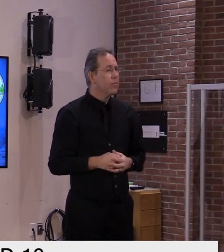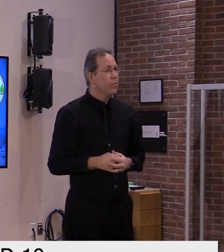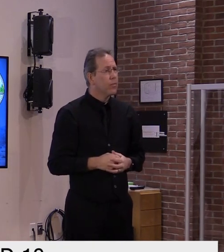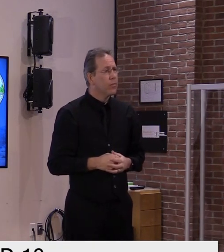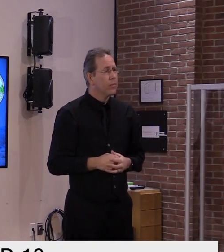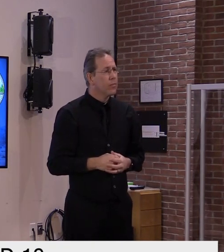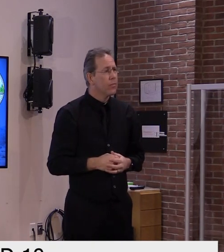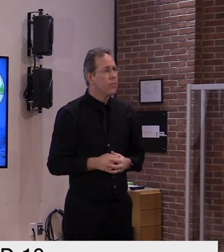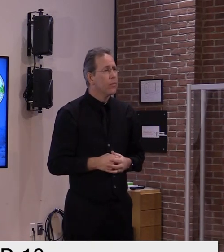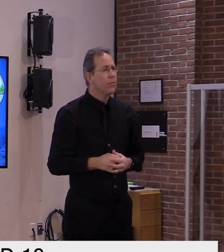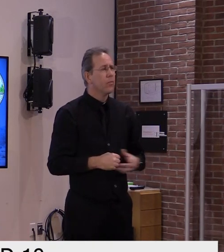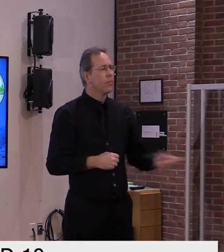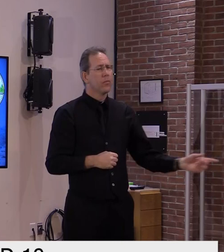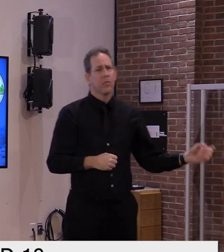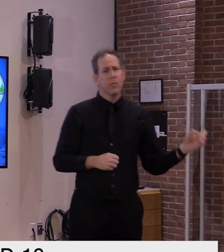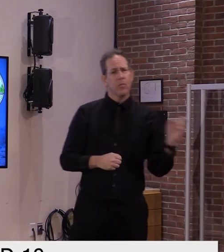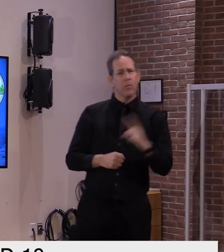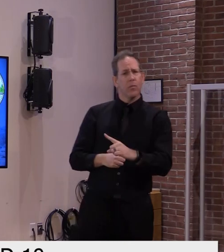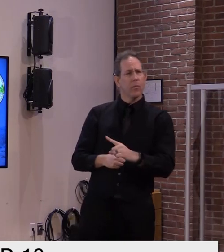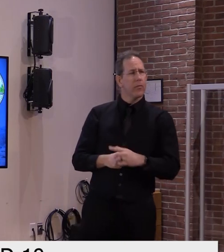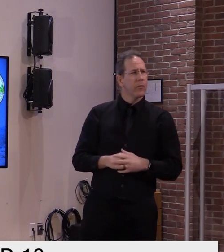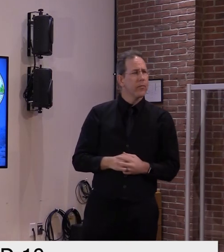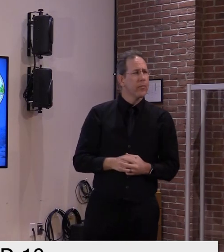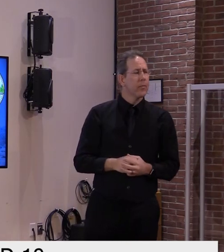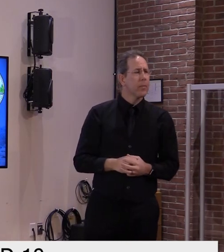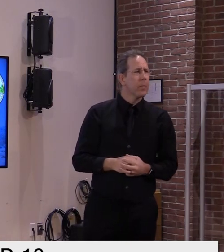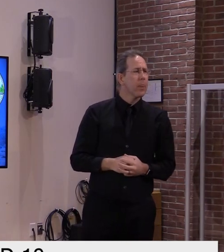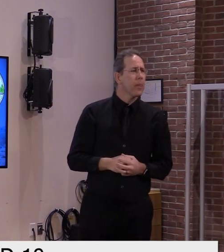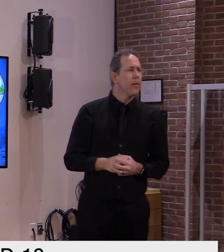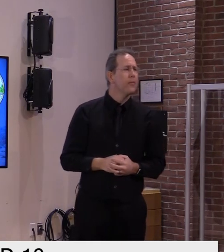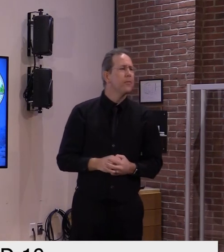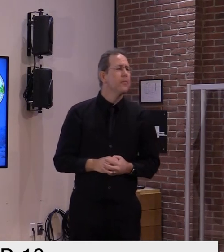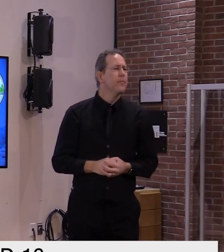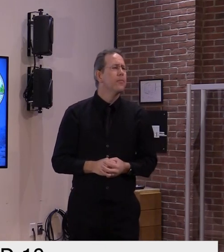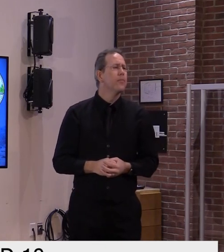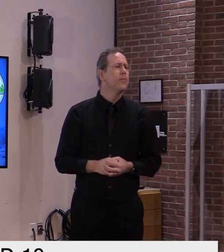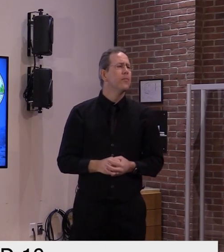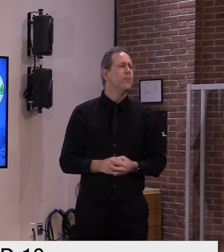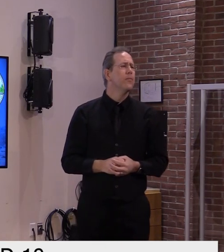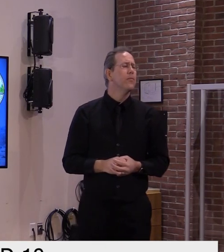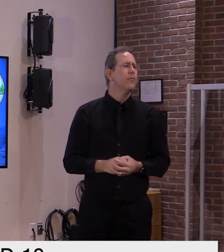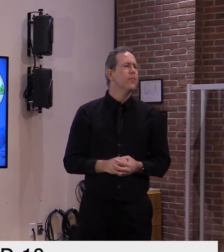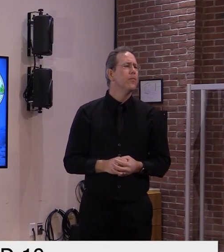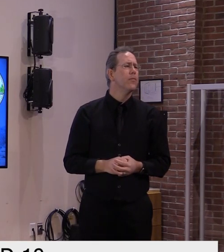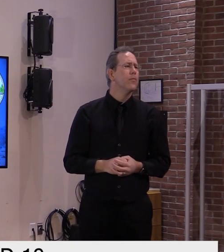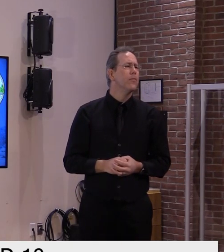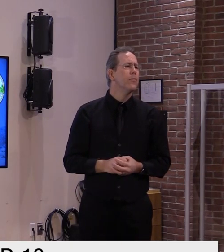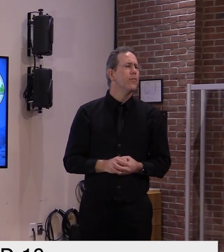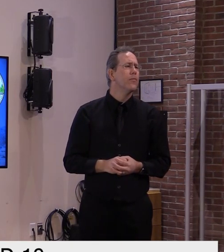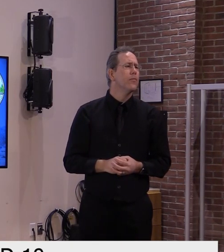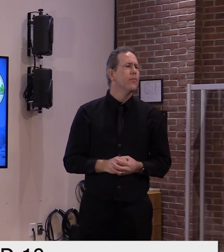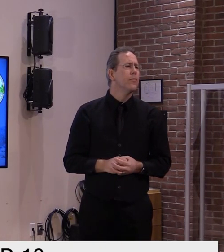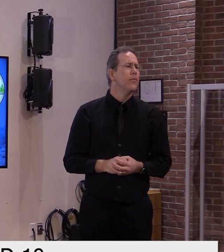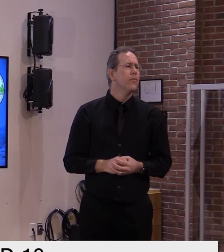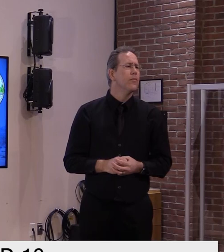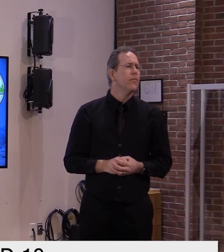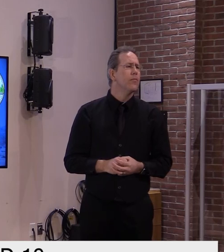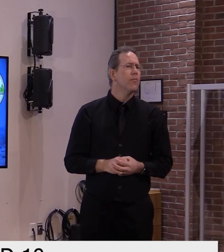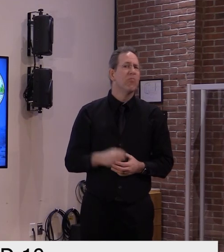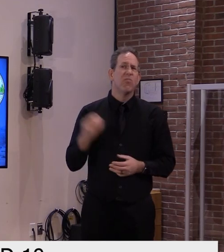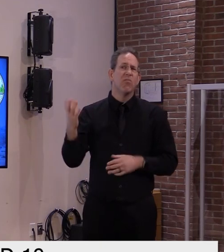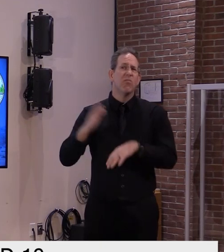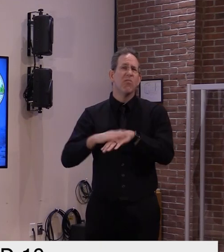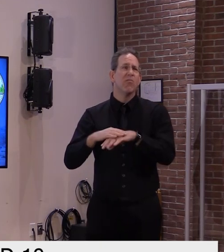Governor, state leaders on a frequent basis receive threats? In recent weeks leading up to